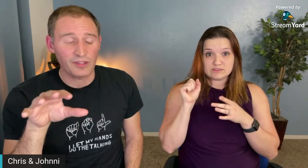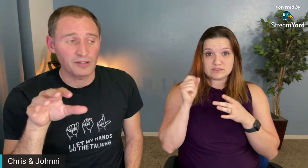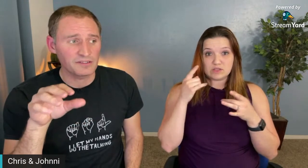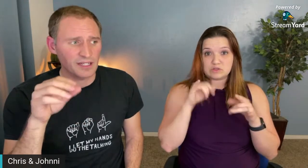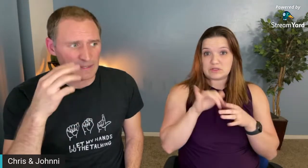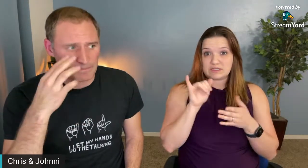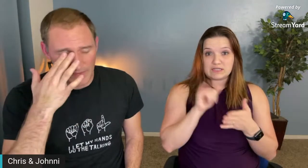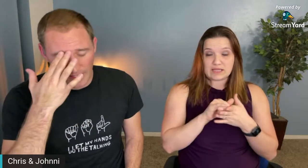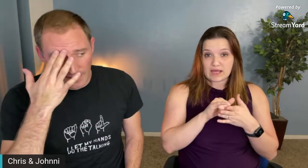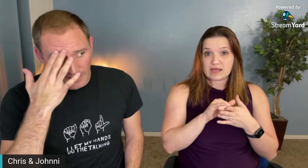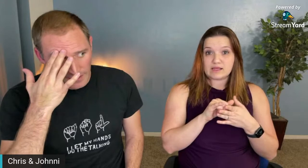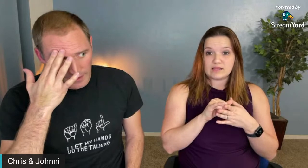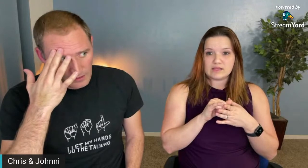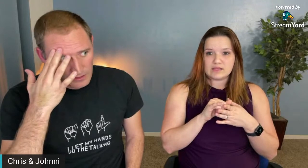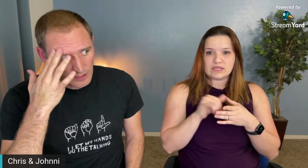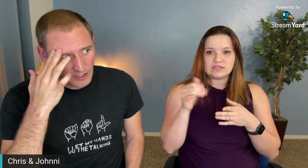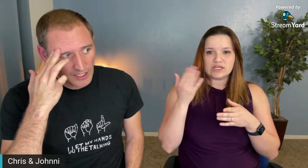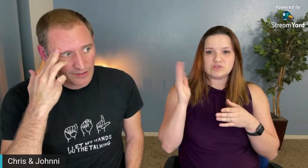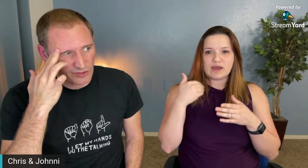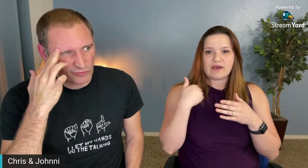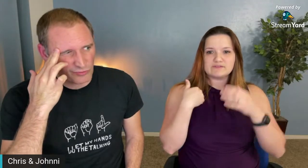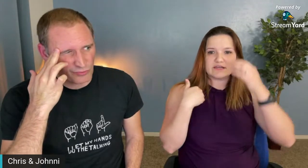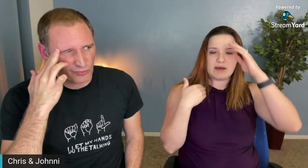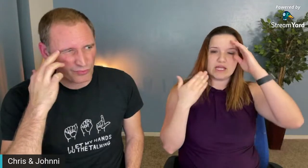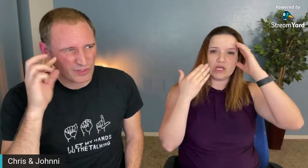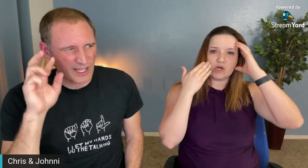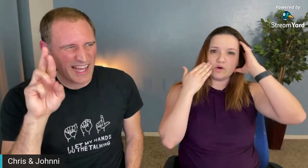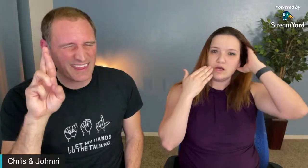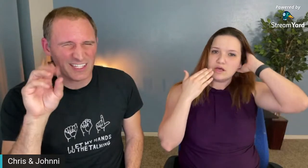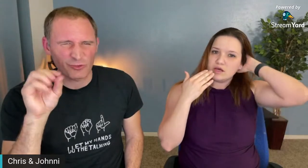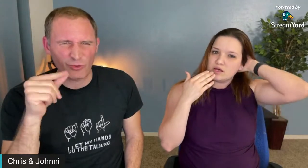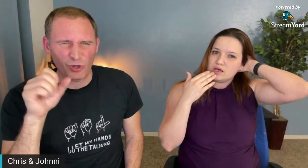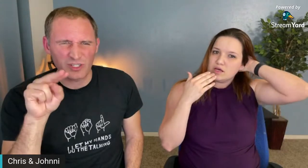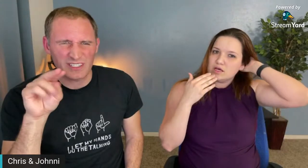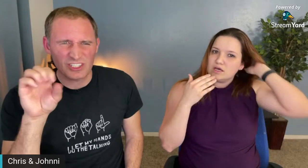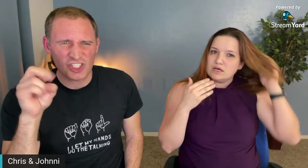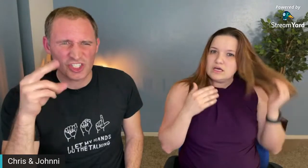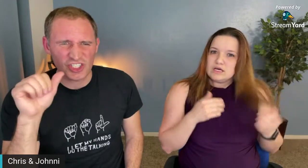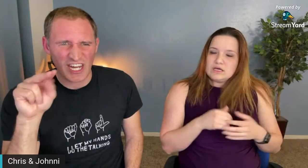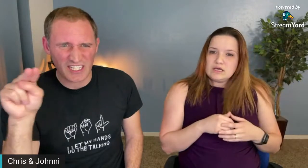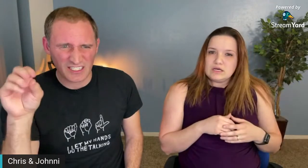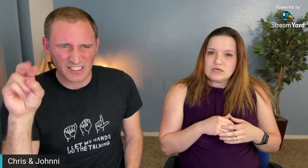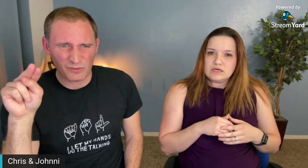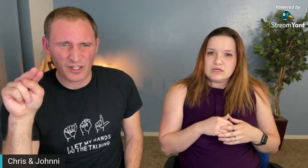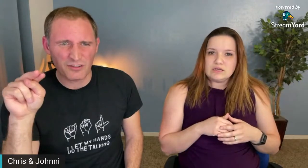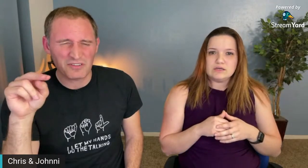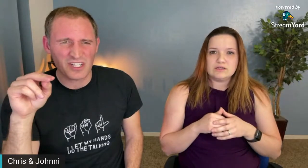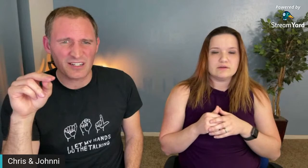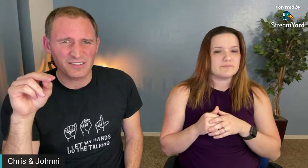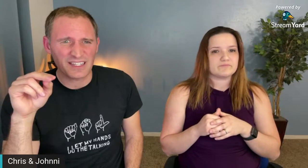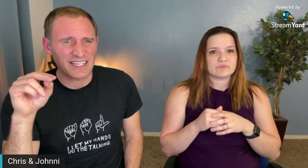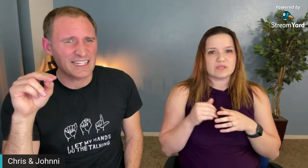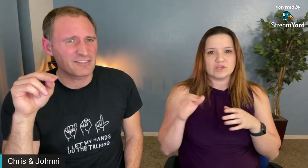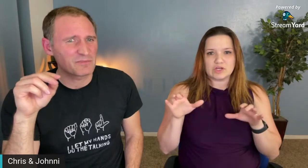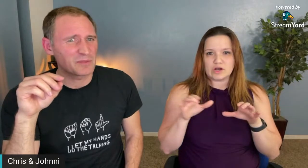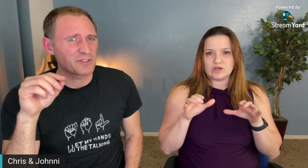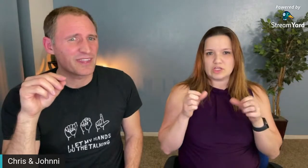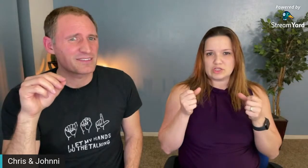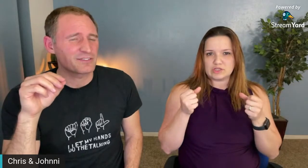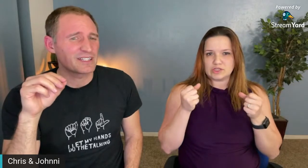those. They do have some. I know. I think Rogan Shannon is one of those channels. I can't remember if that's the right name,